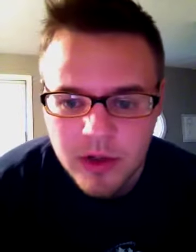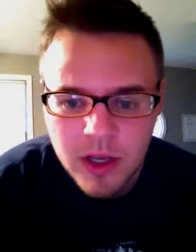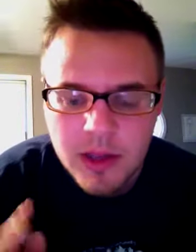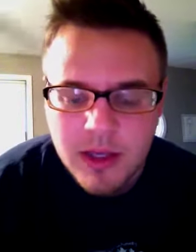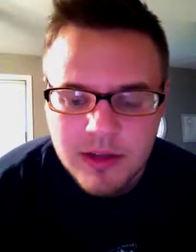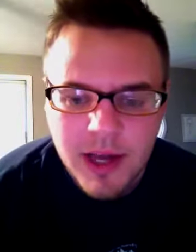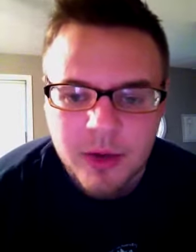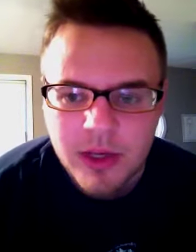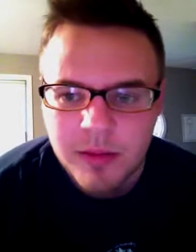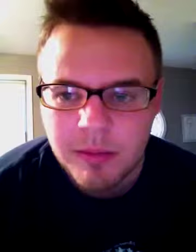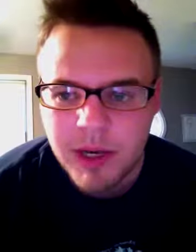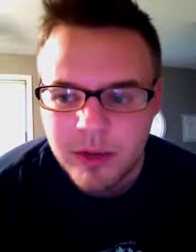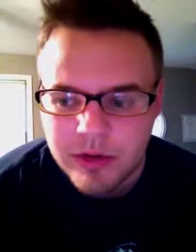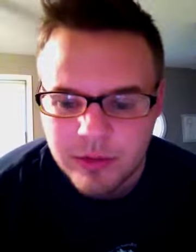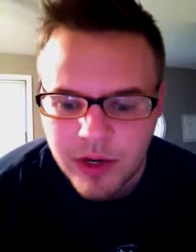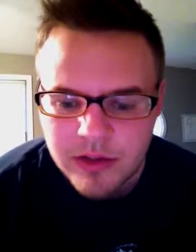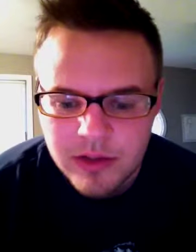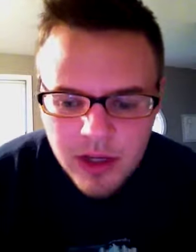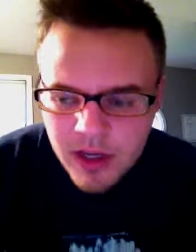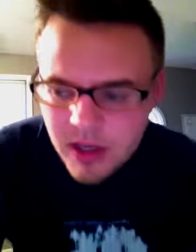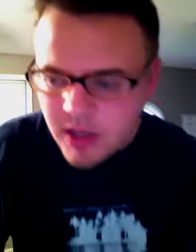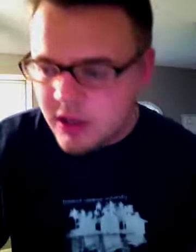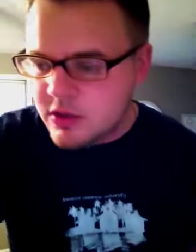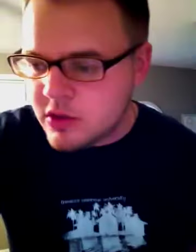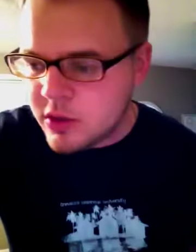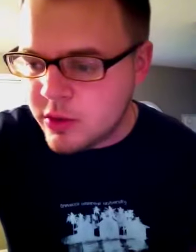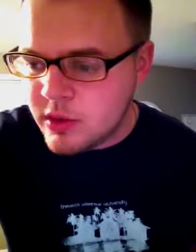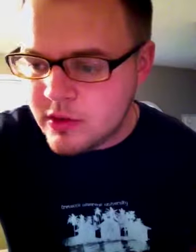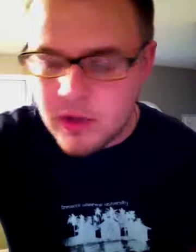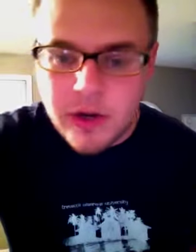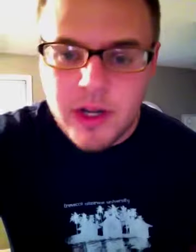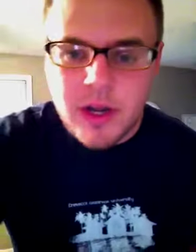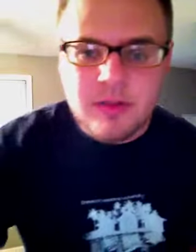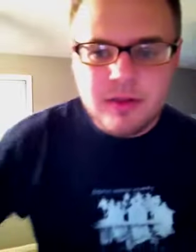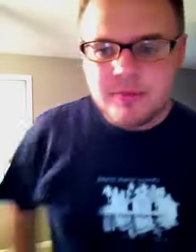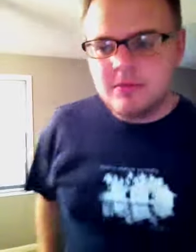the Untitled Hymn by Chris Rice. So, starting off,